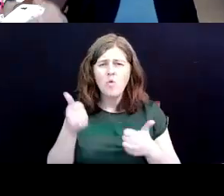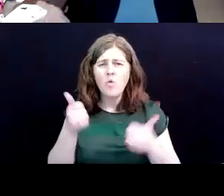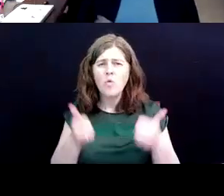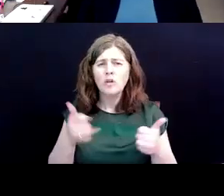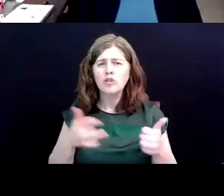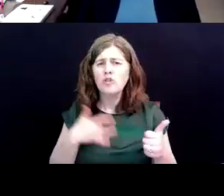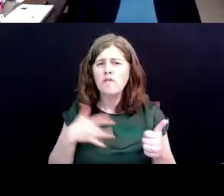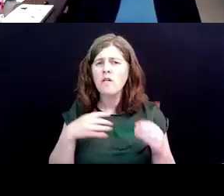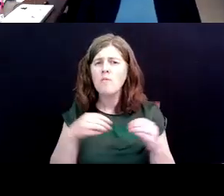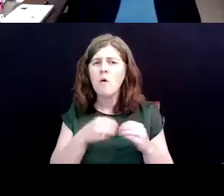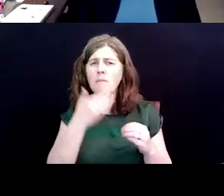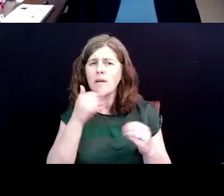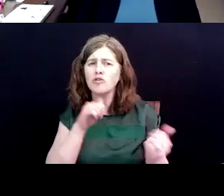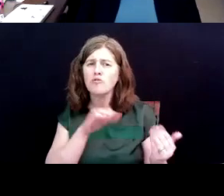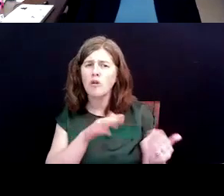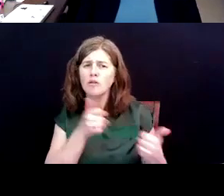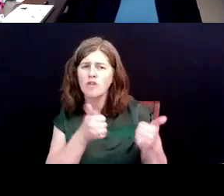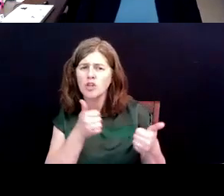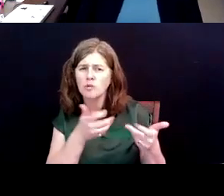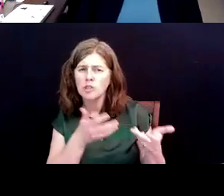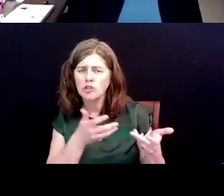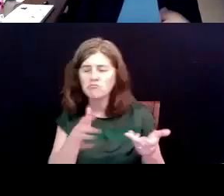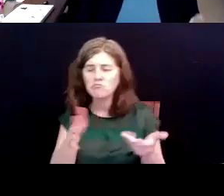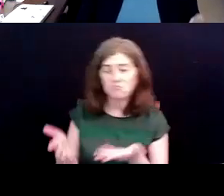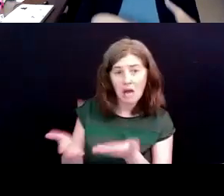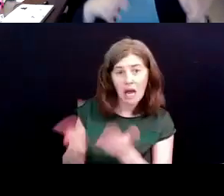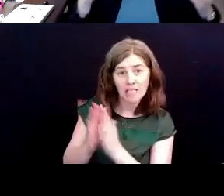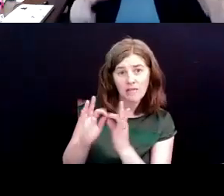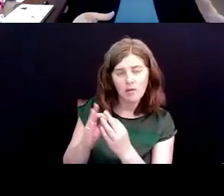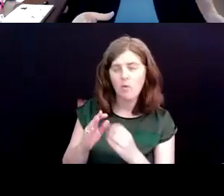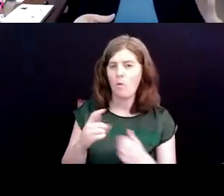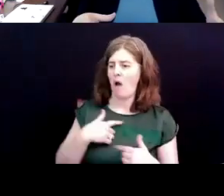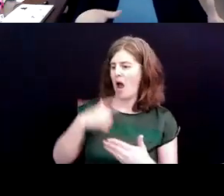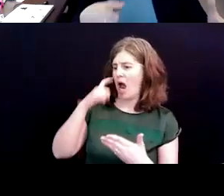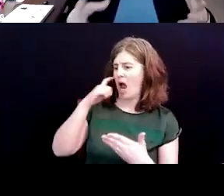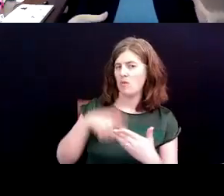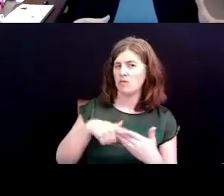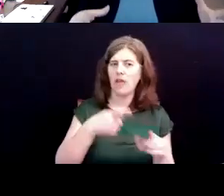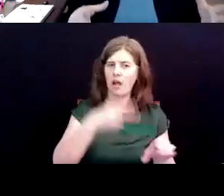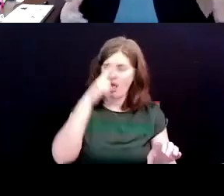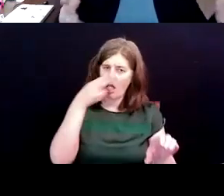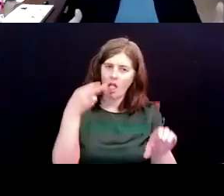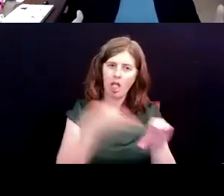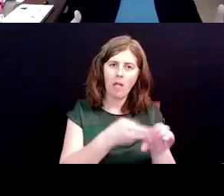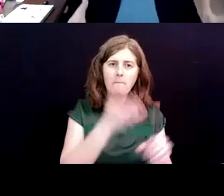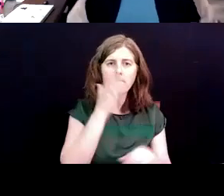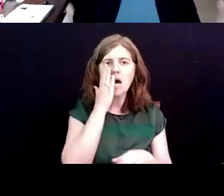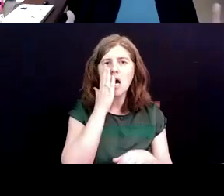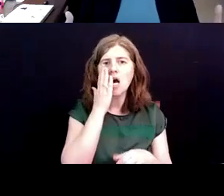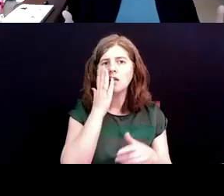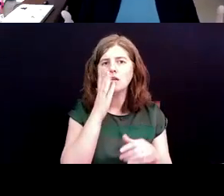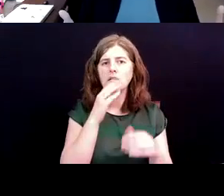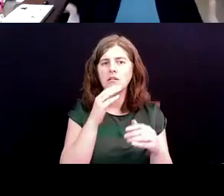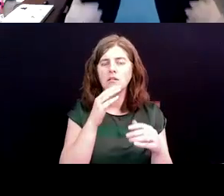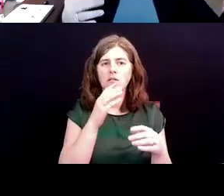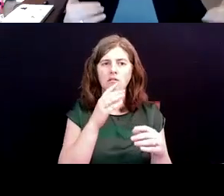be best to work on first, right? Or I see that getting to bed within an hour is the biggest